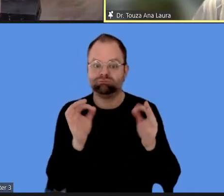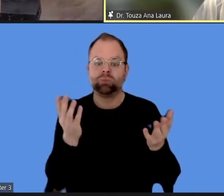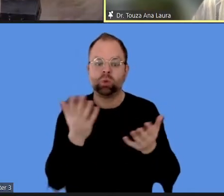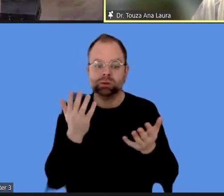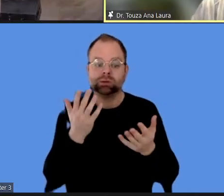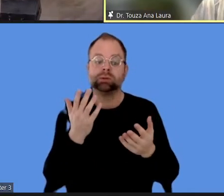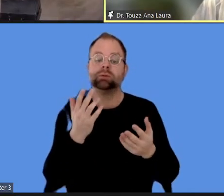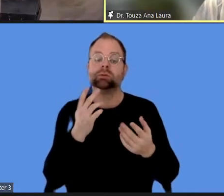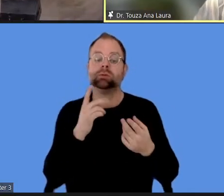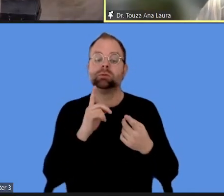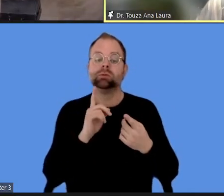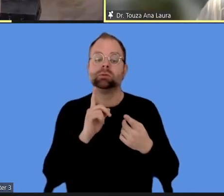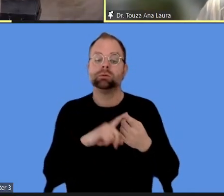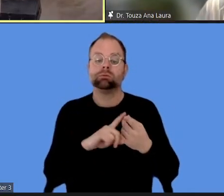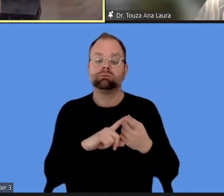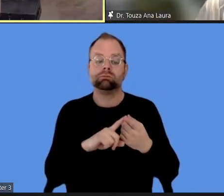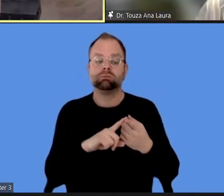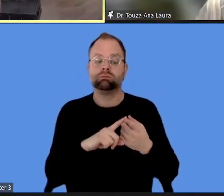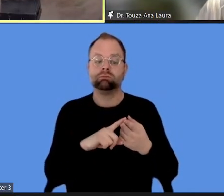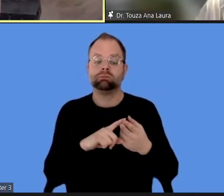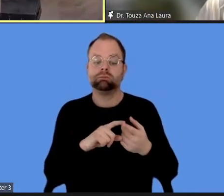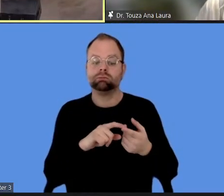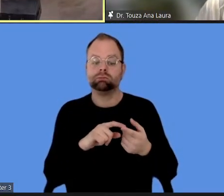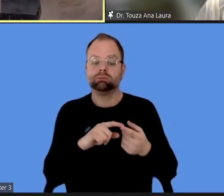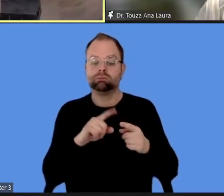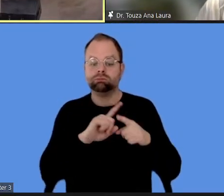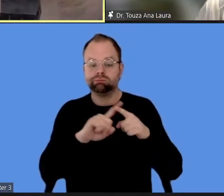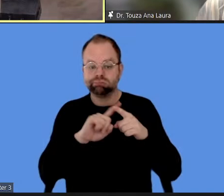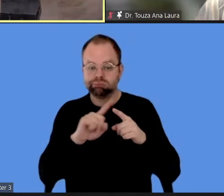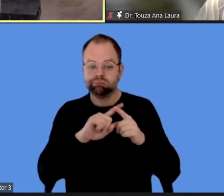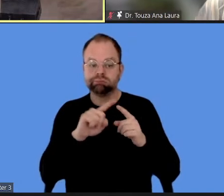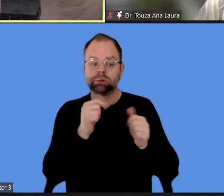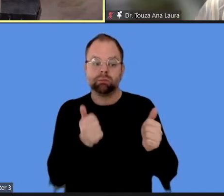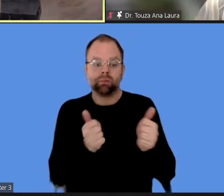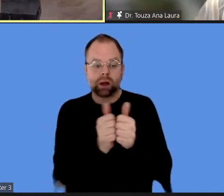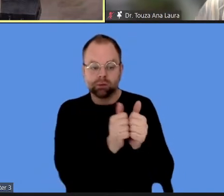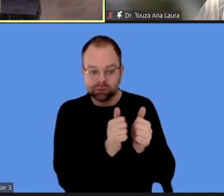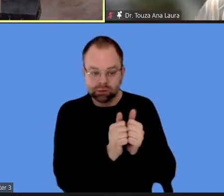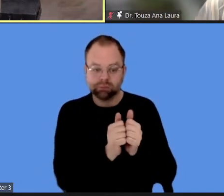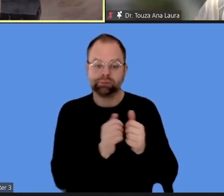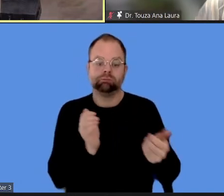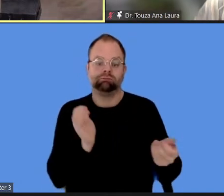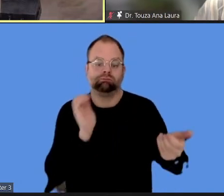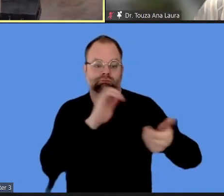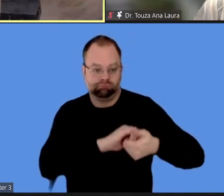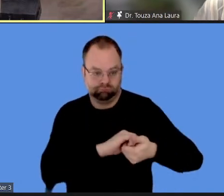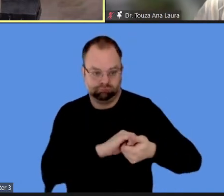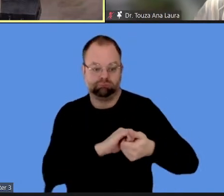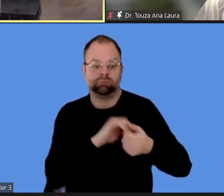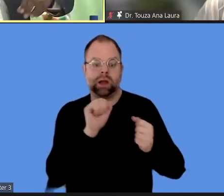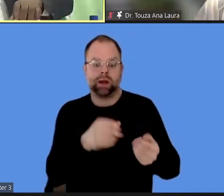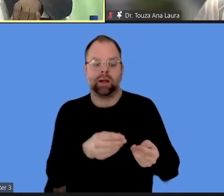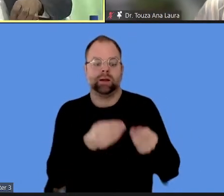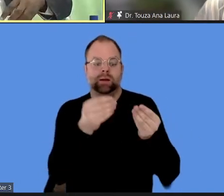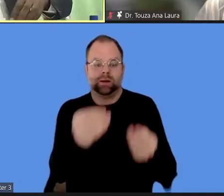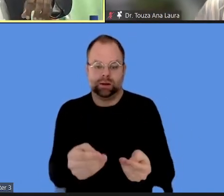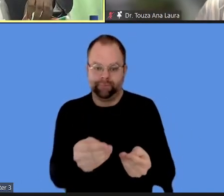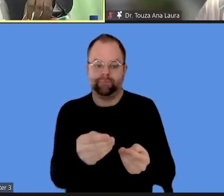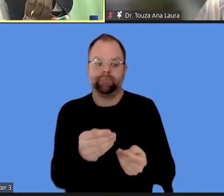much. Thank you very much for those interventions from Cape Verde,